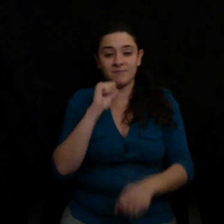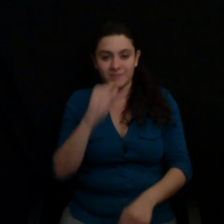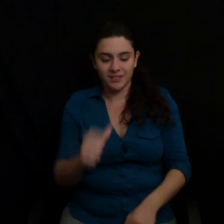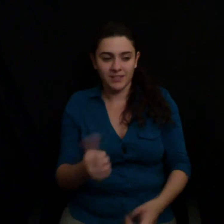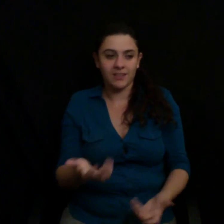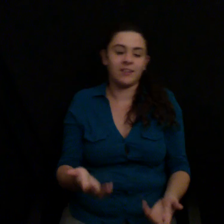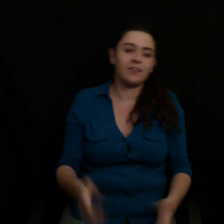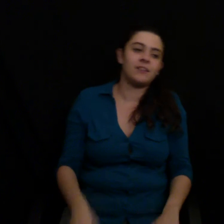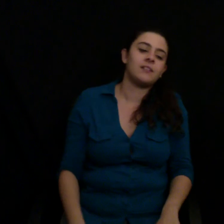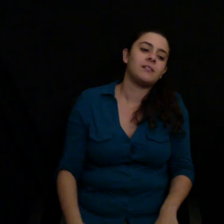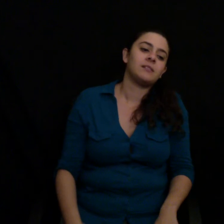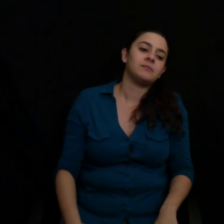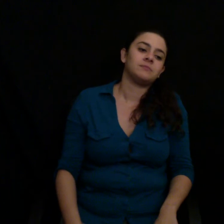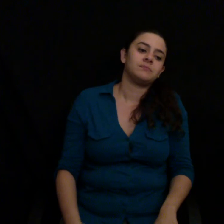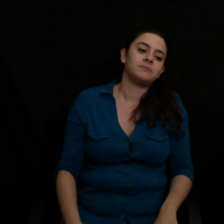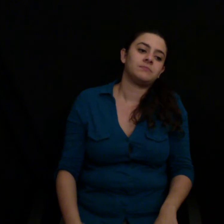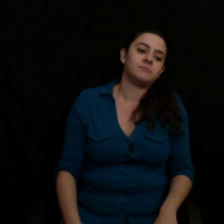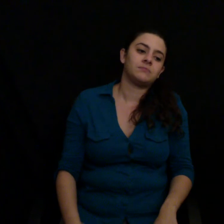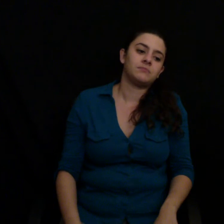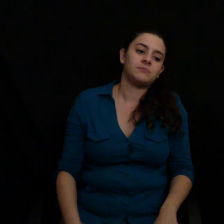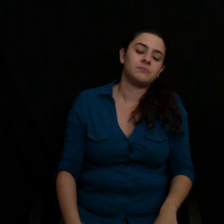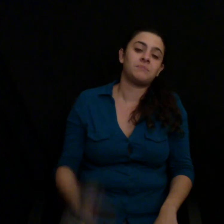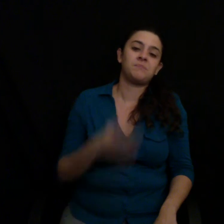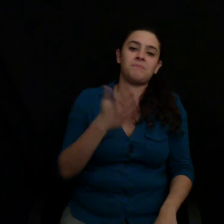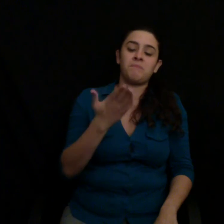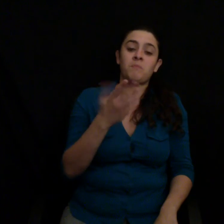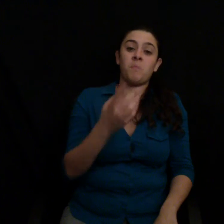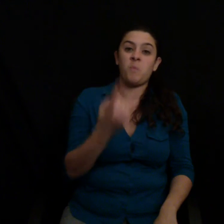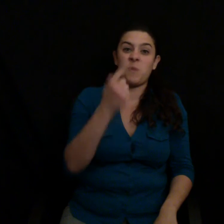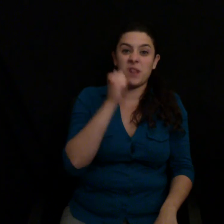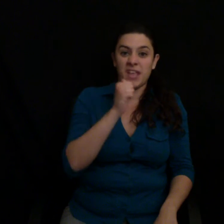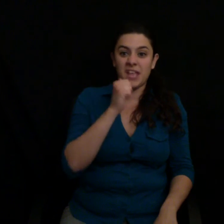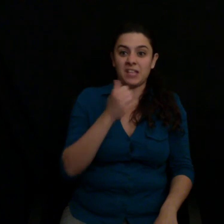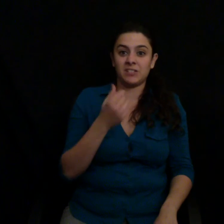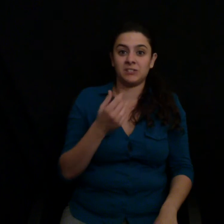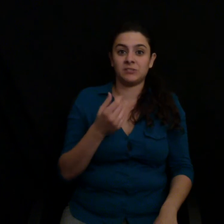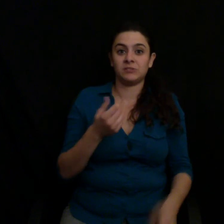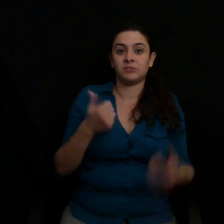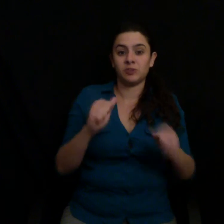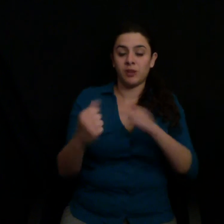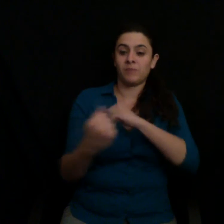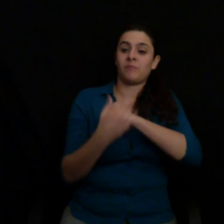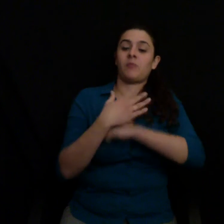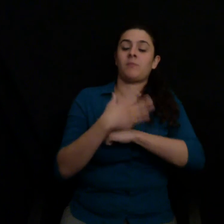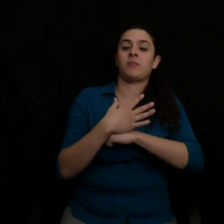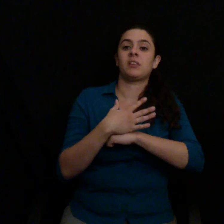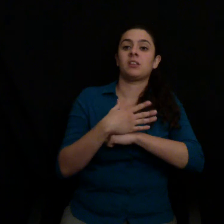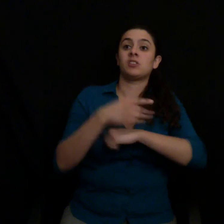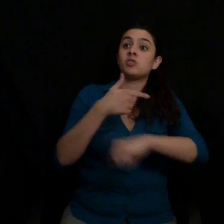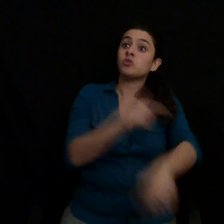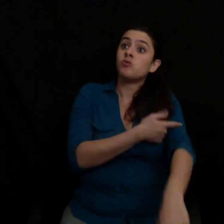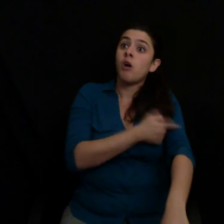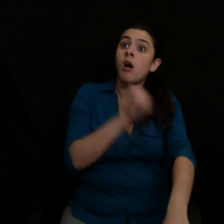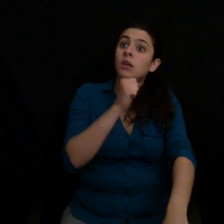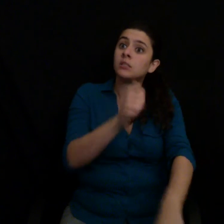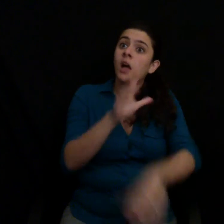to tell me not to get into drugs, and like that's not it at all. I want to